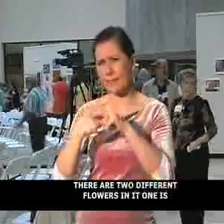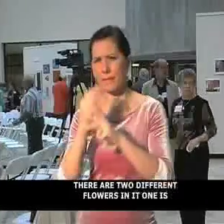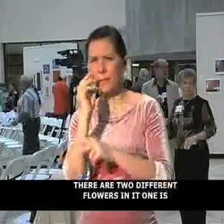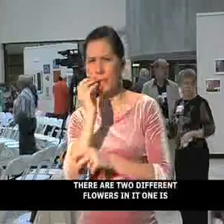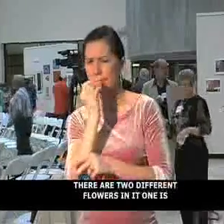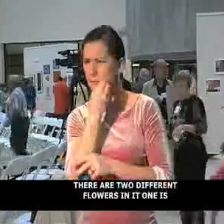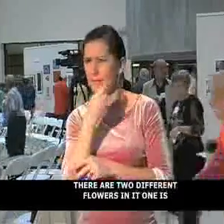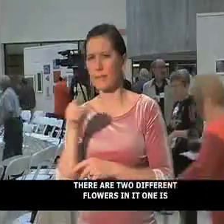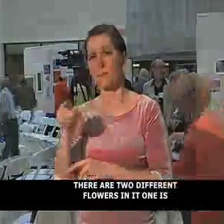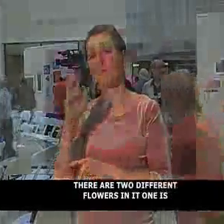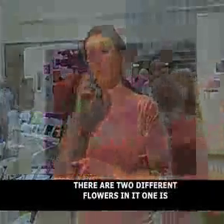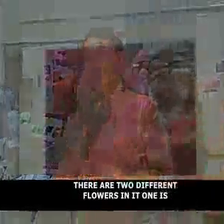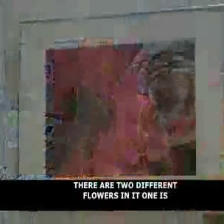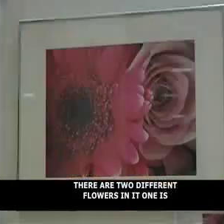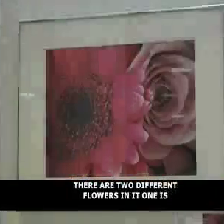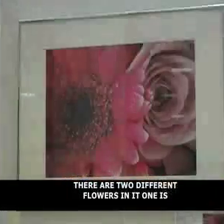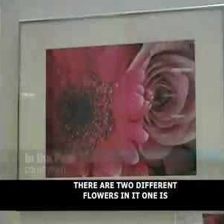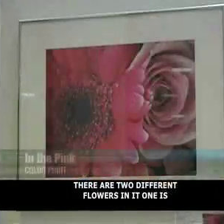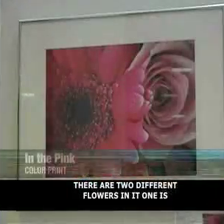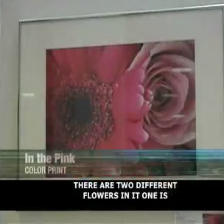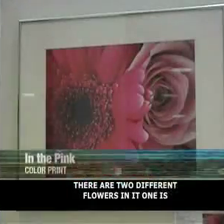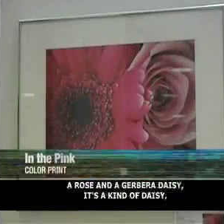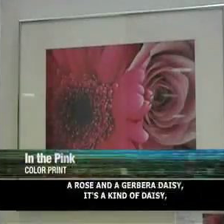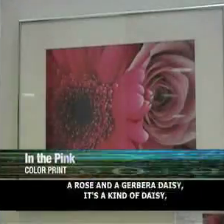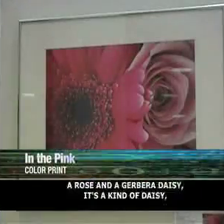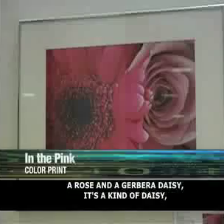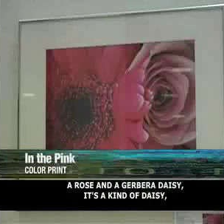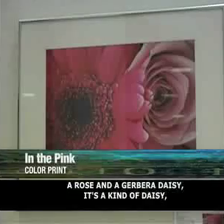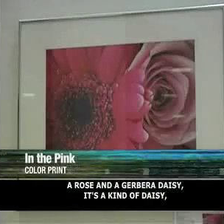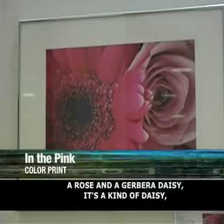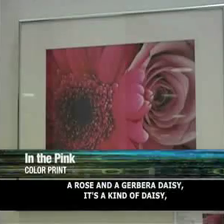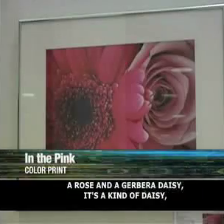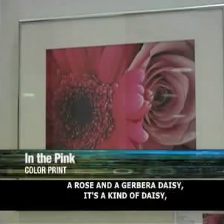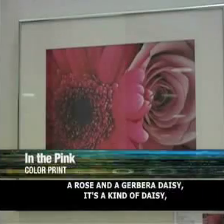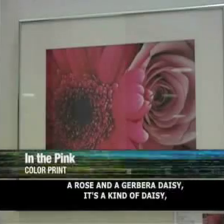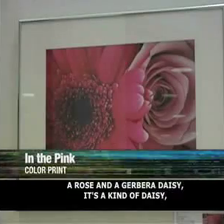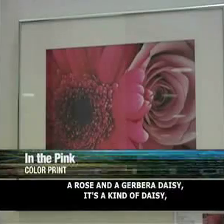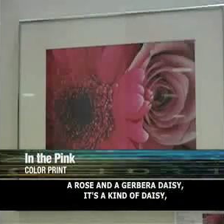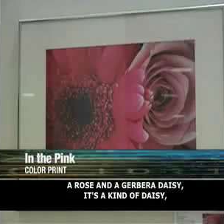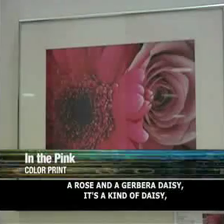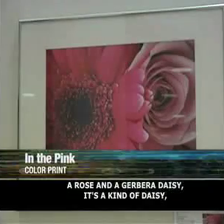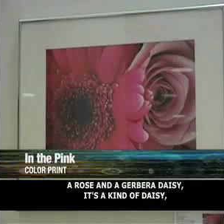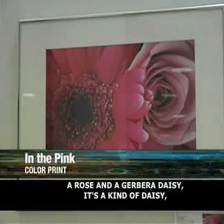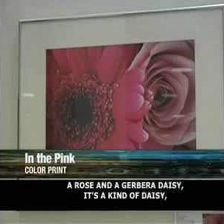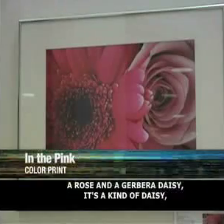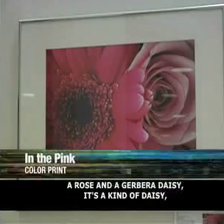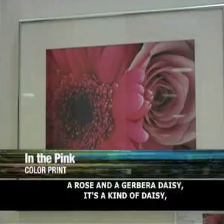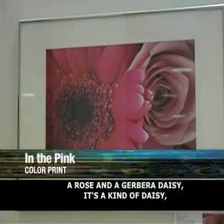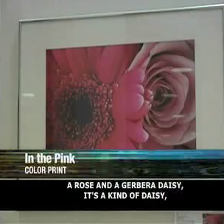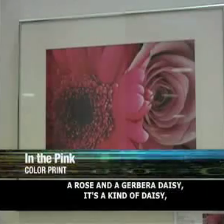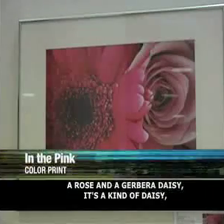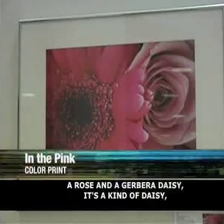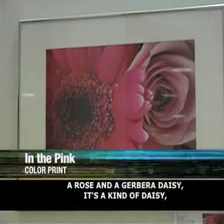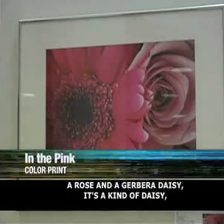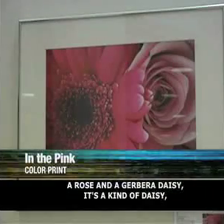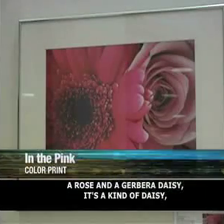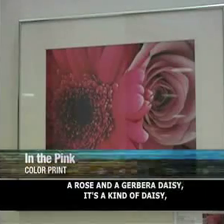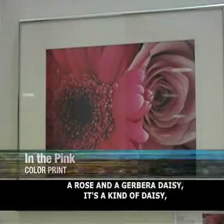There are 2 different flowers in it. One is a rose and a Germa daisy. It's a kind